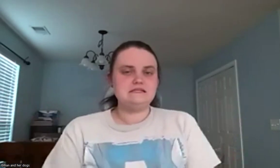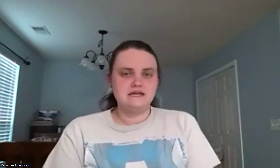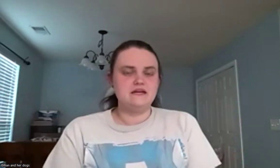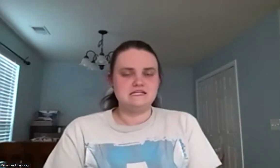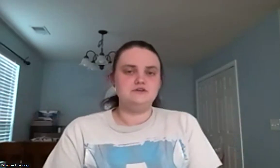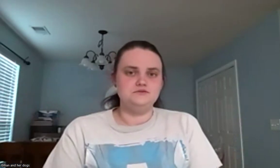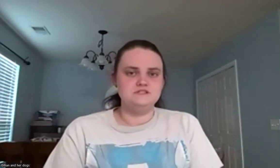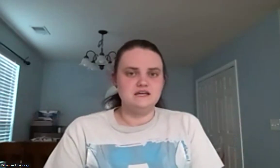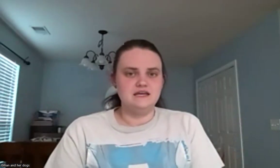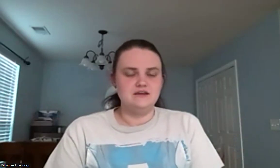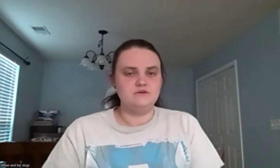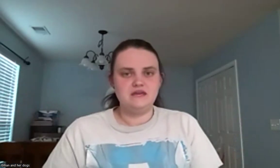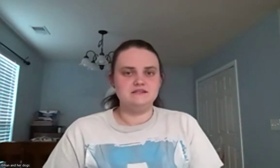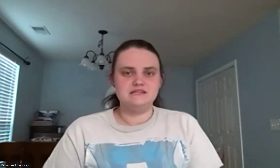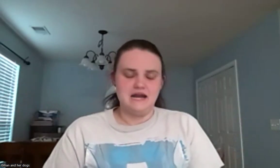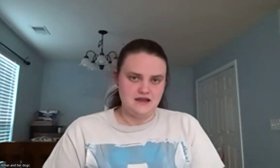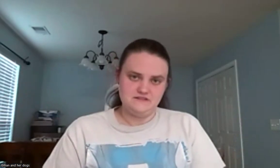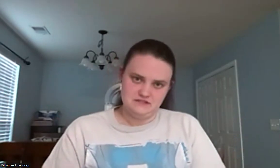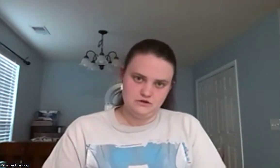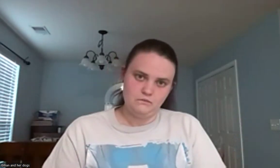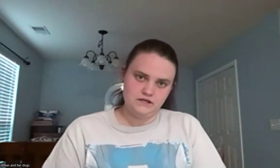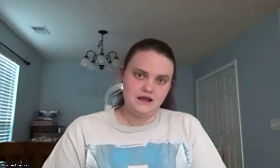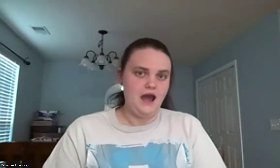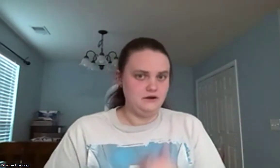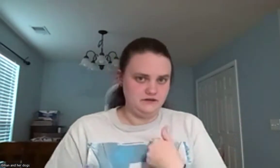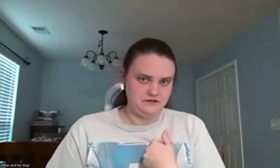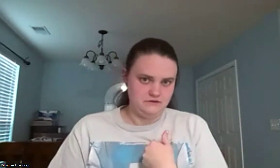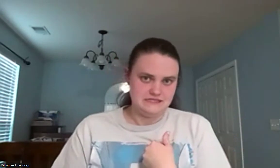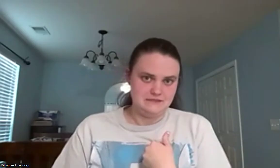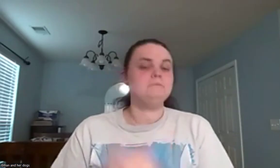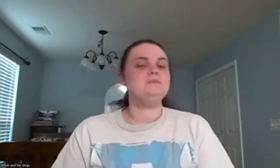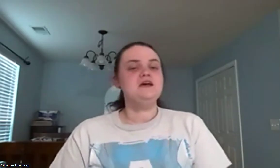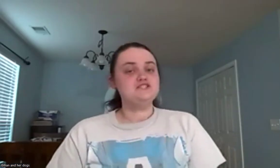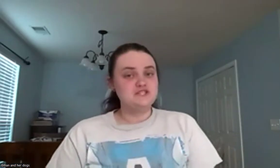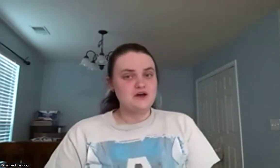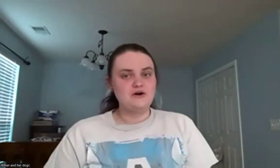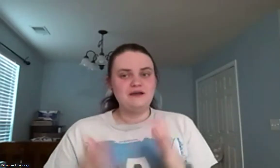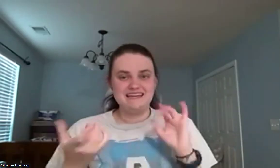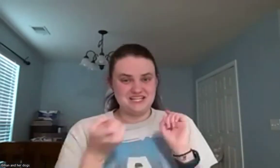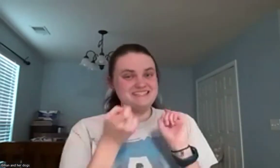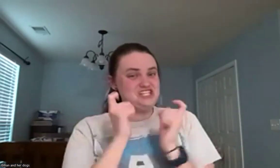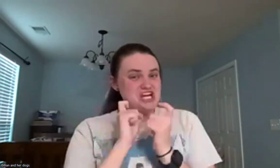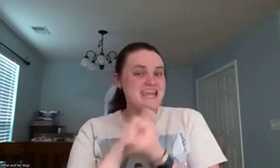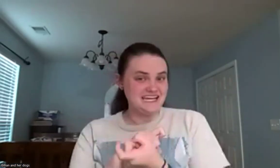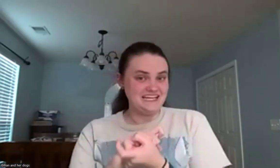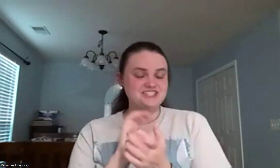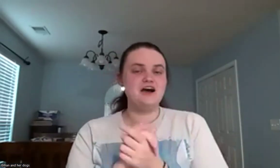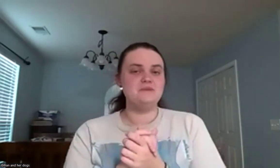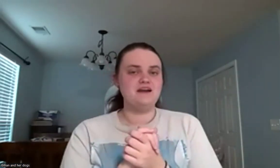that is now used with kids, and I have to sit there and go, "What? I don't even know this anymore." So it does change. It kind